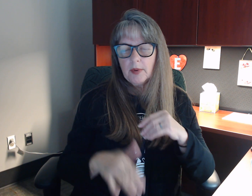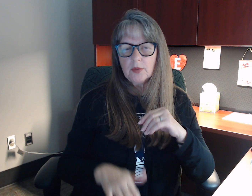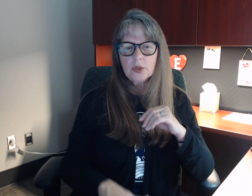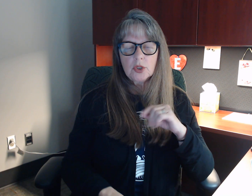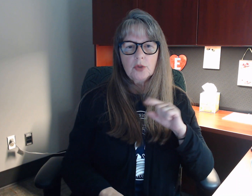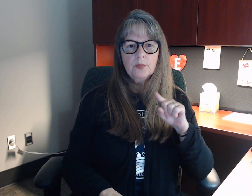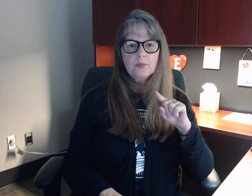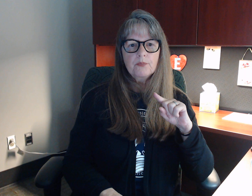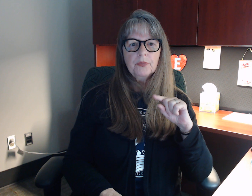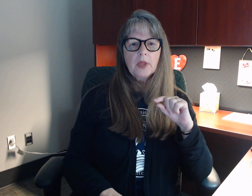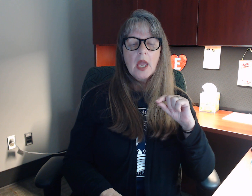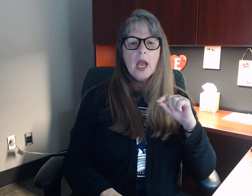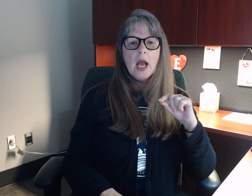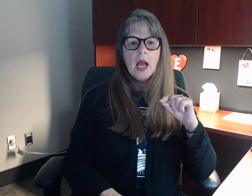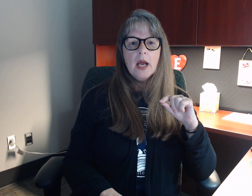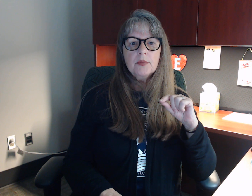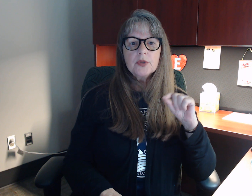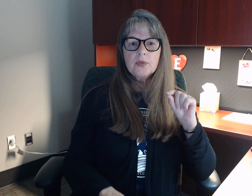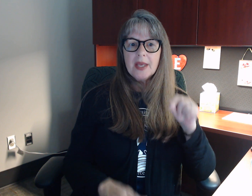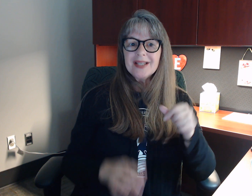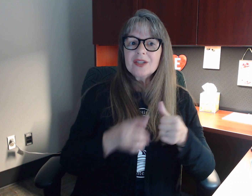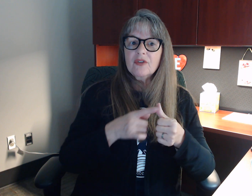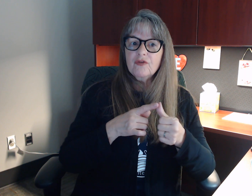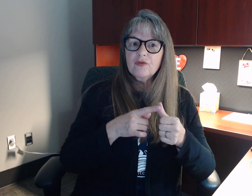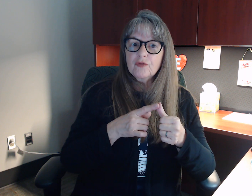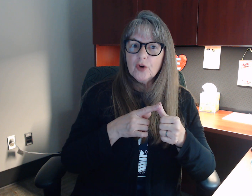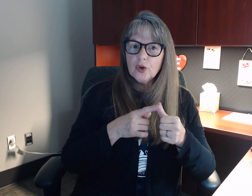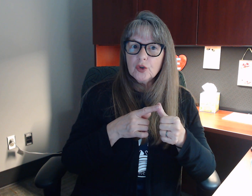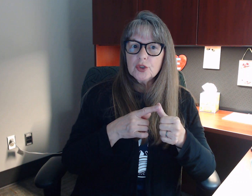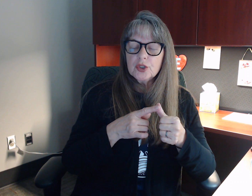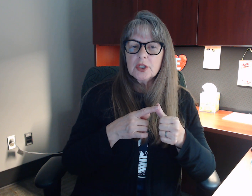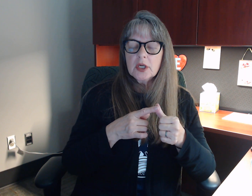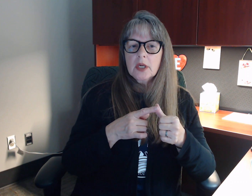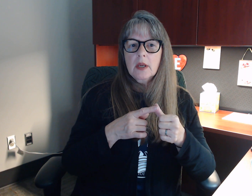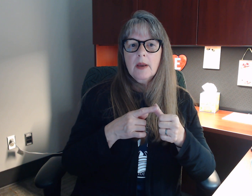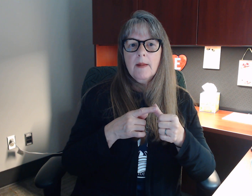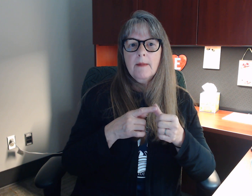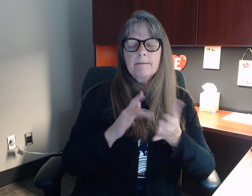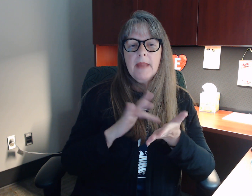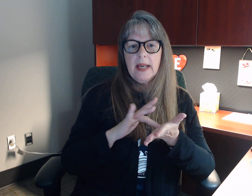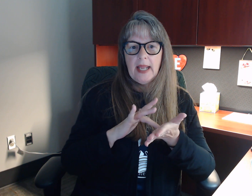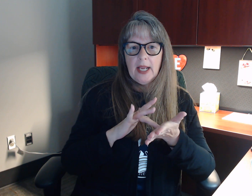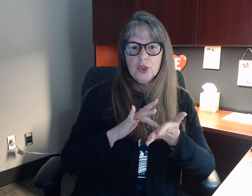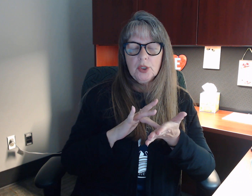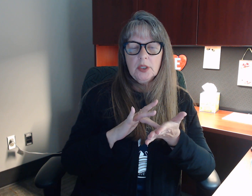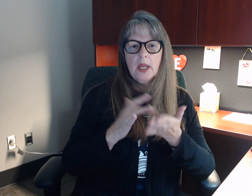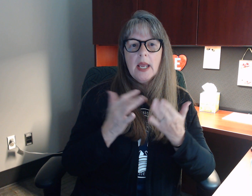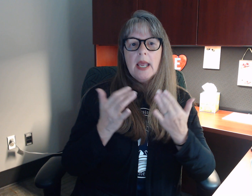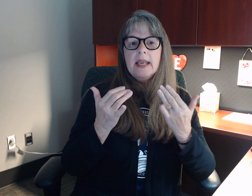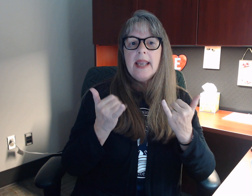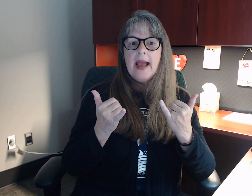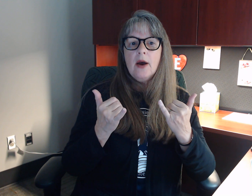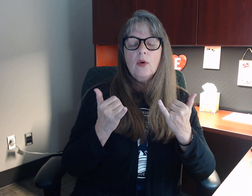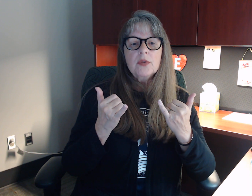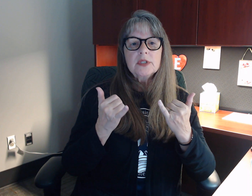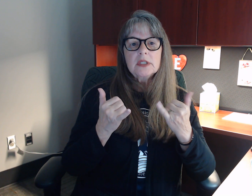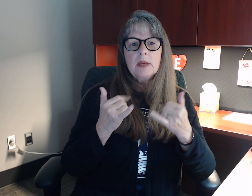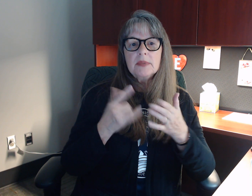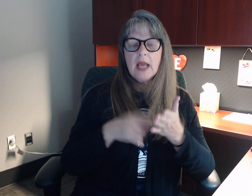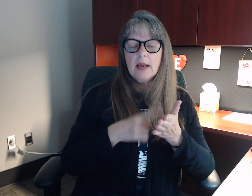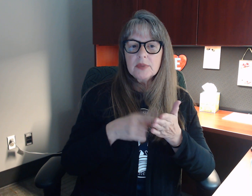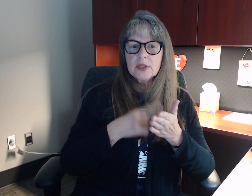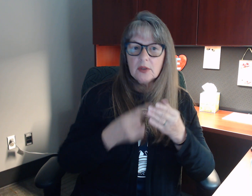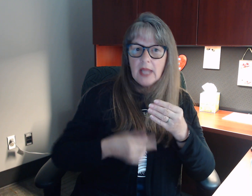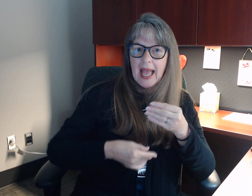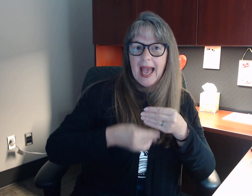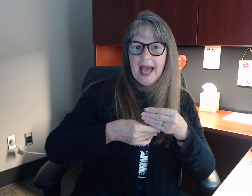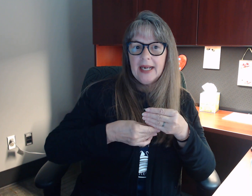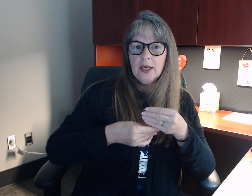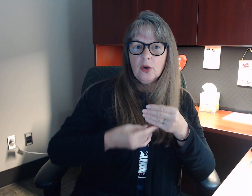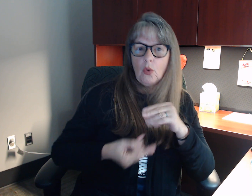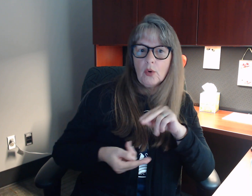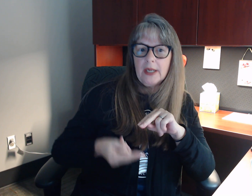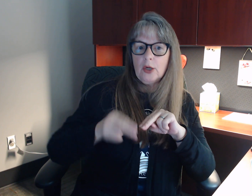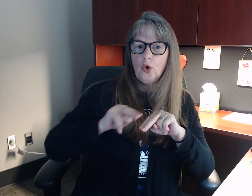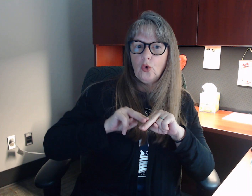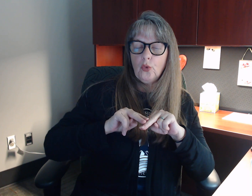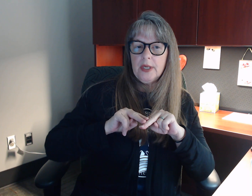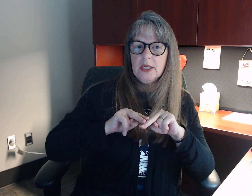to. So that's the first medication. Now, sometimes they'll add it or increase. Remember